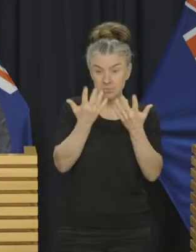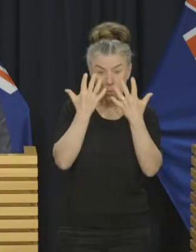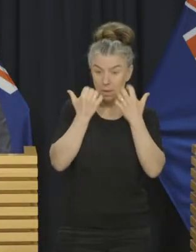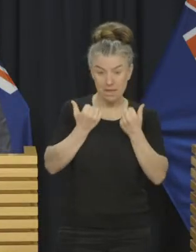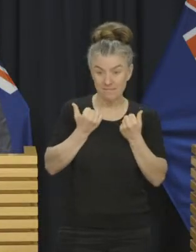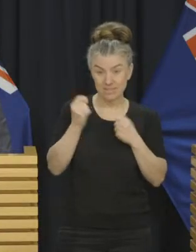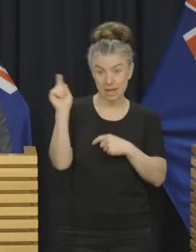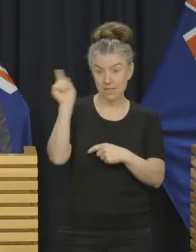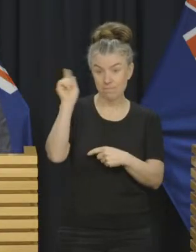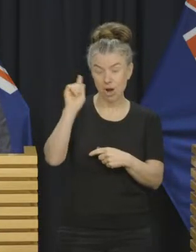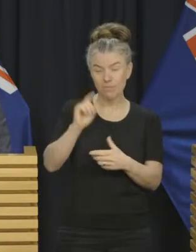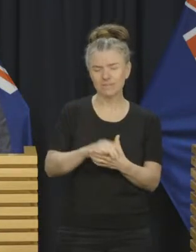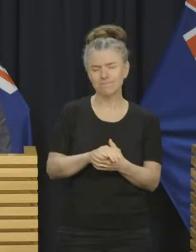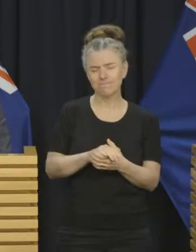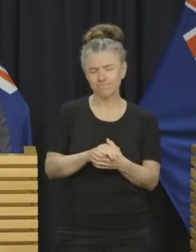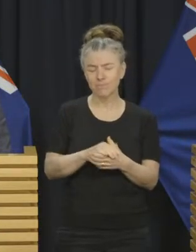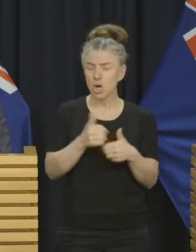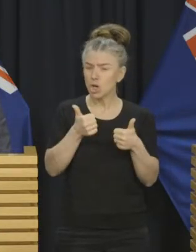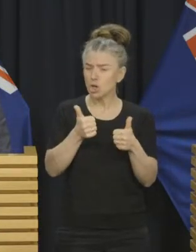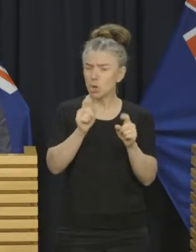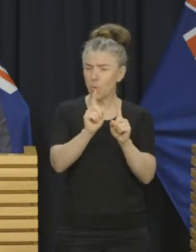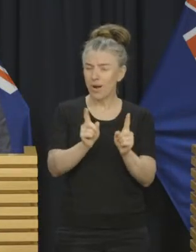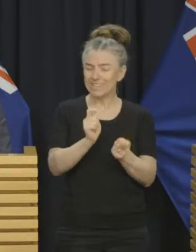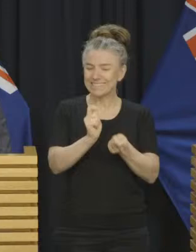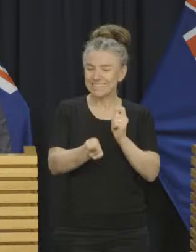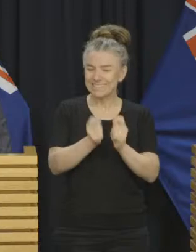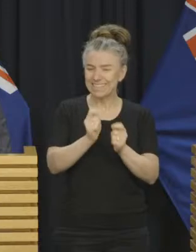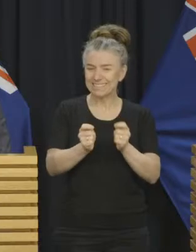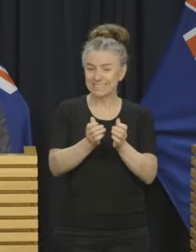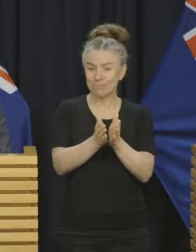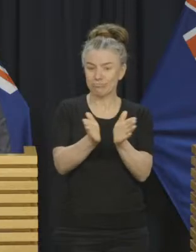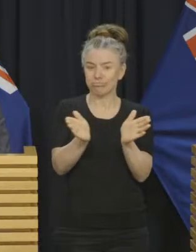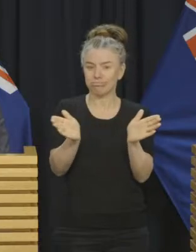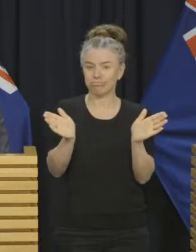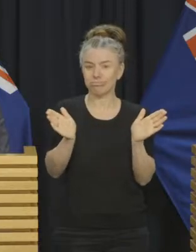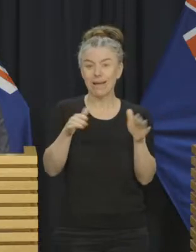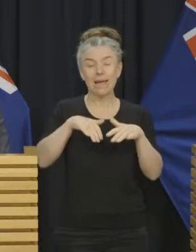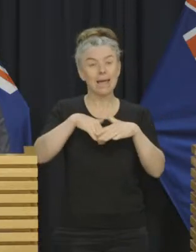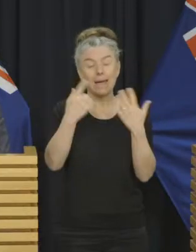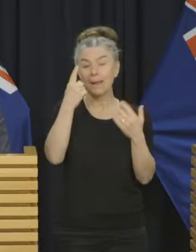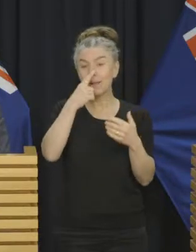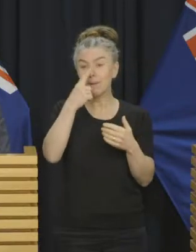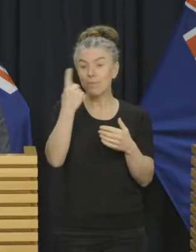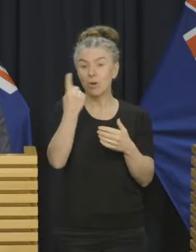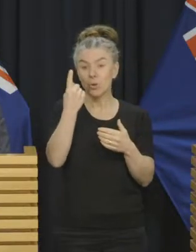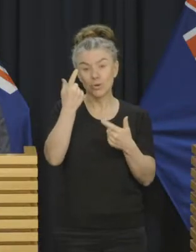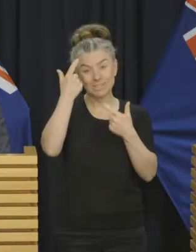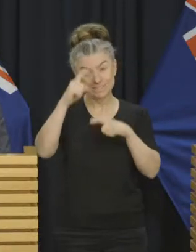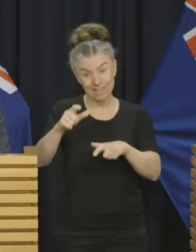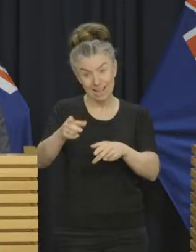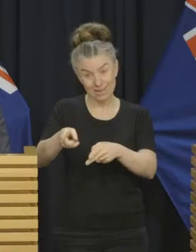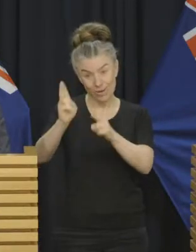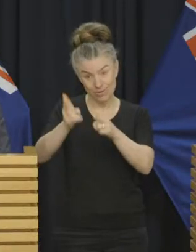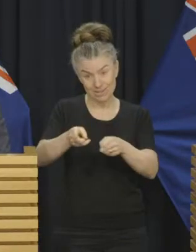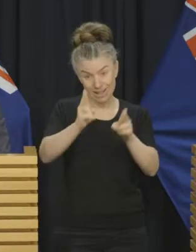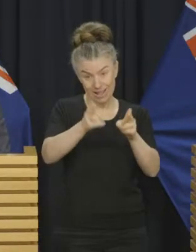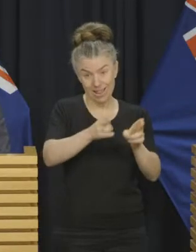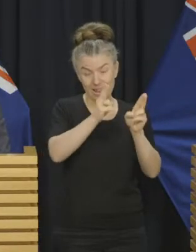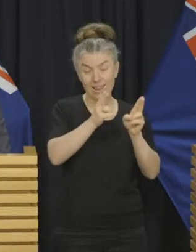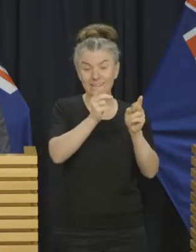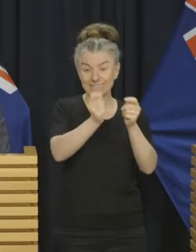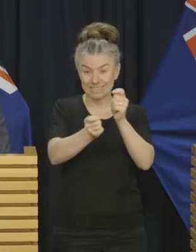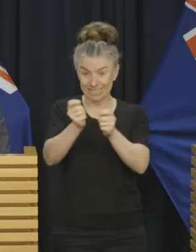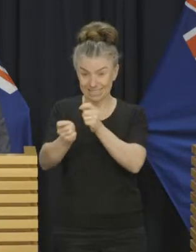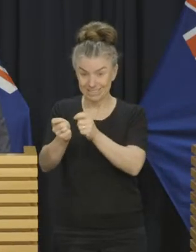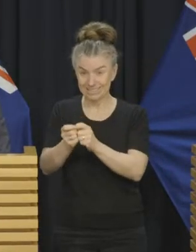is that we are now doing the testing, of course, in anyone who is in a facility, who's coming into the country. We are